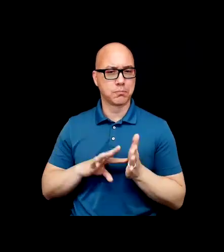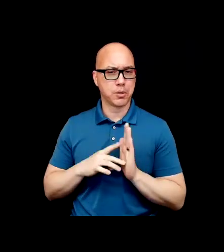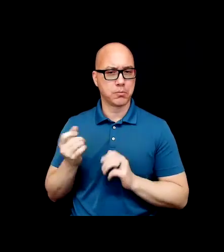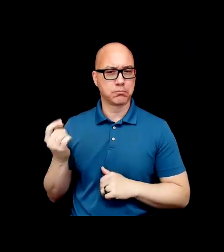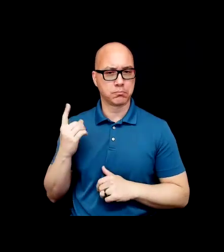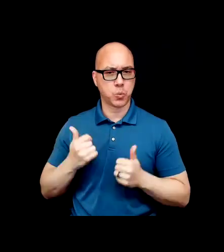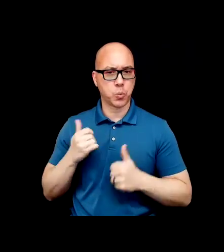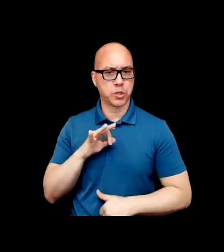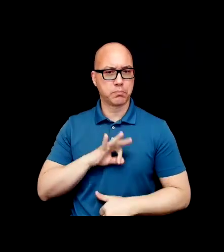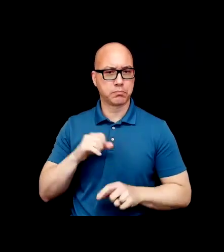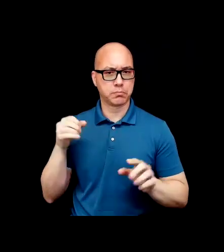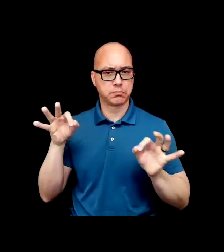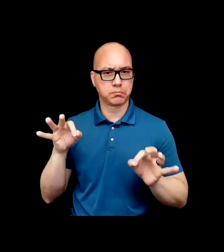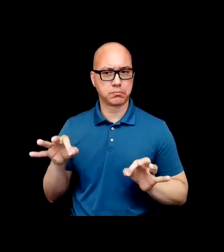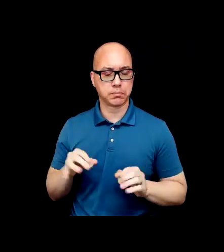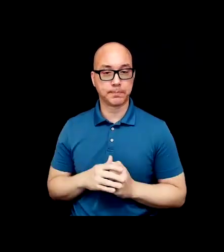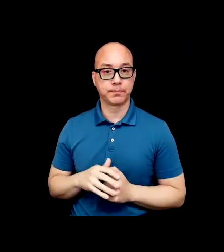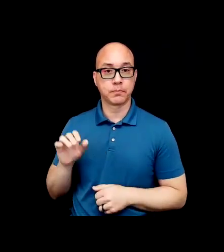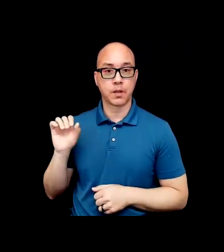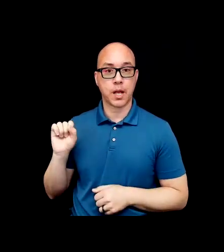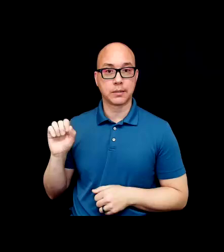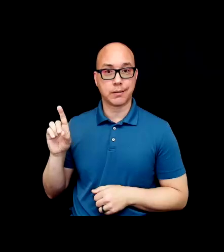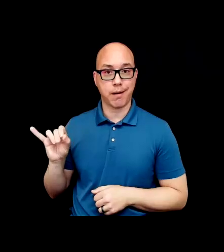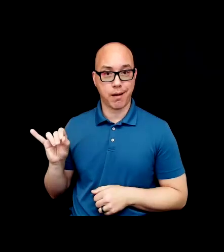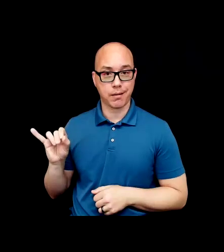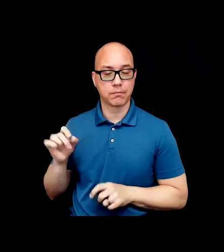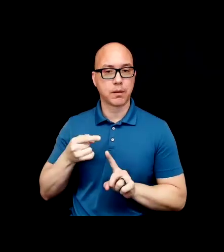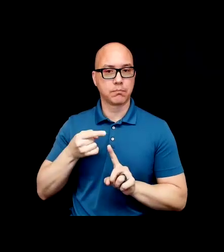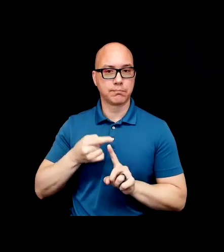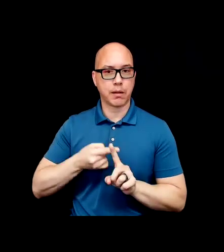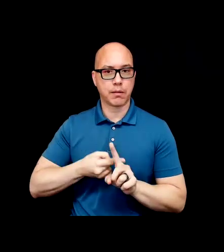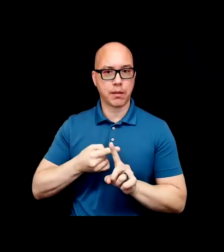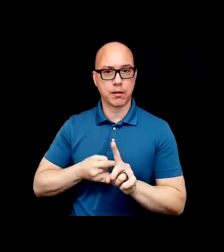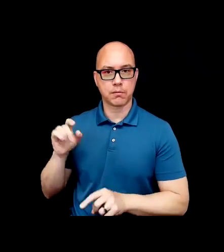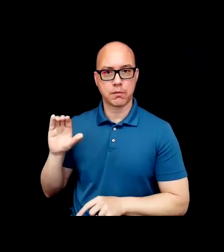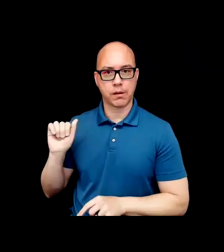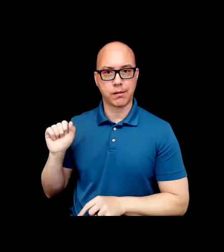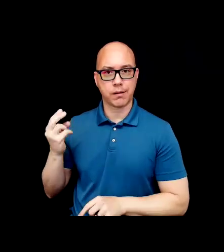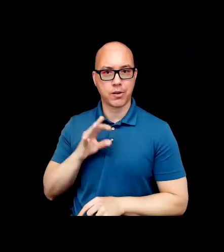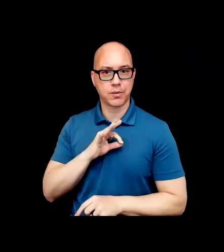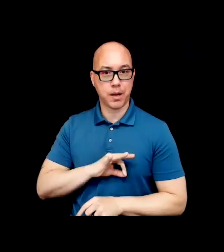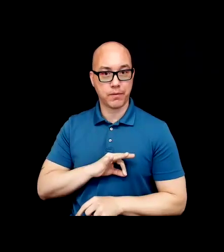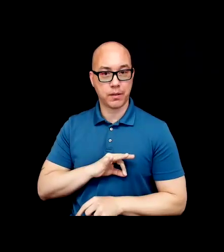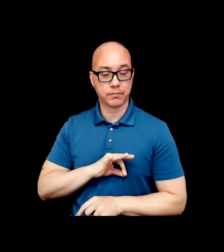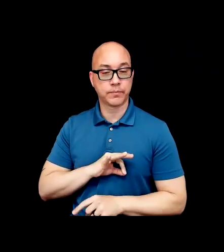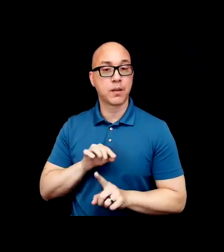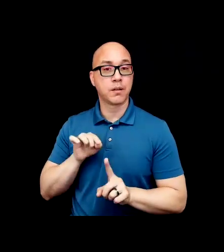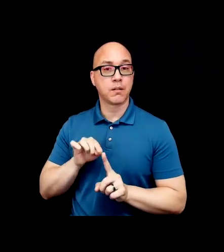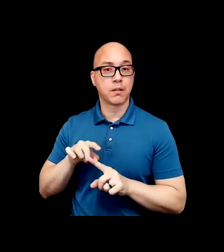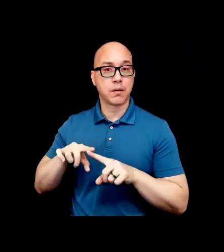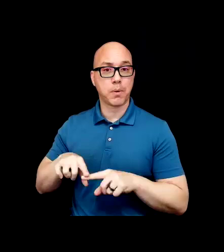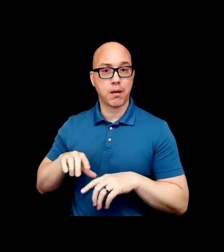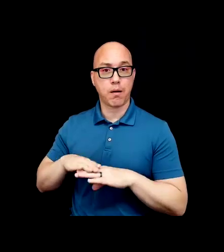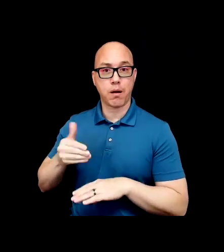about. So SSDI is a monthly cash benefit that's based on a person's previous work and